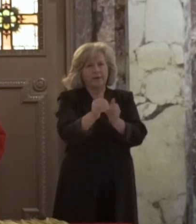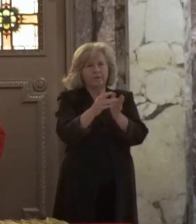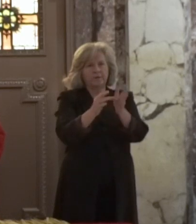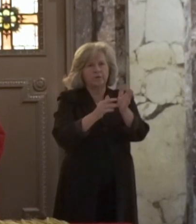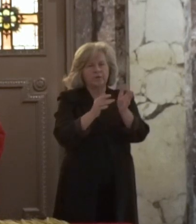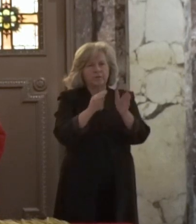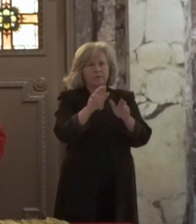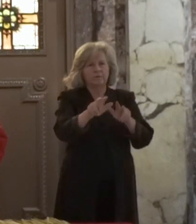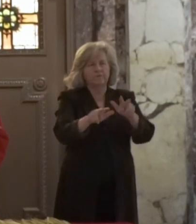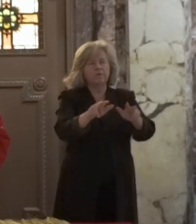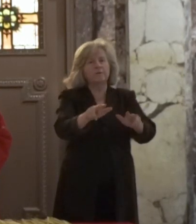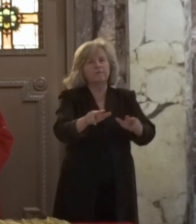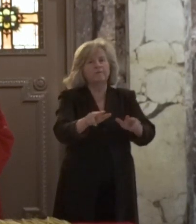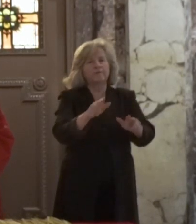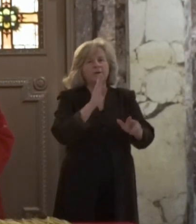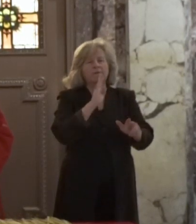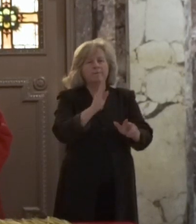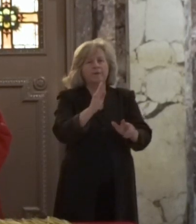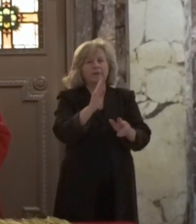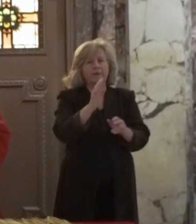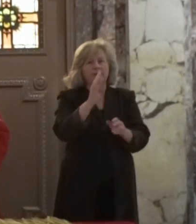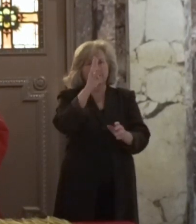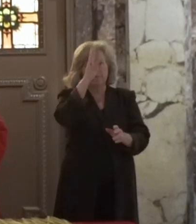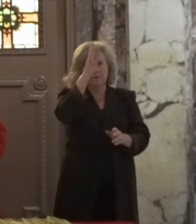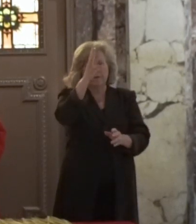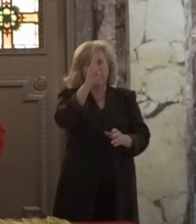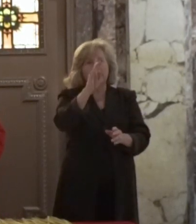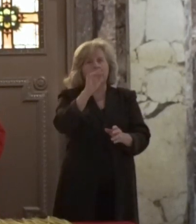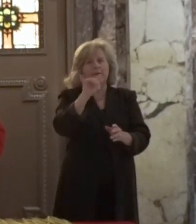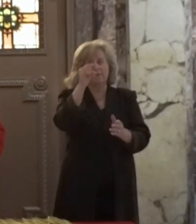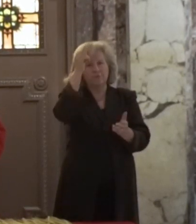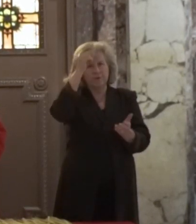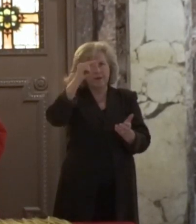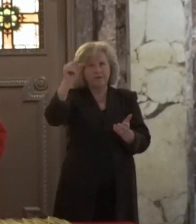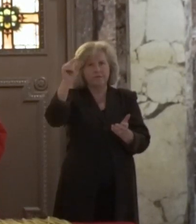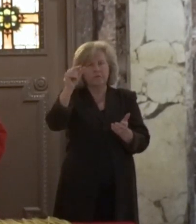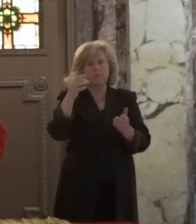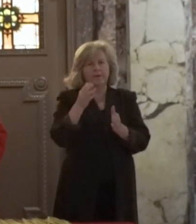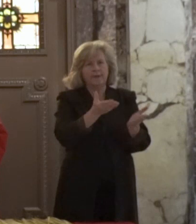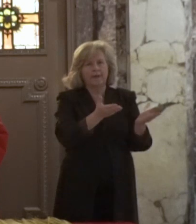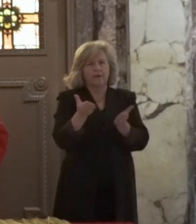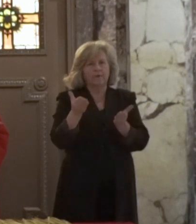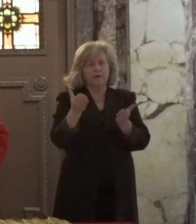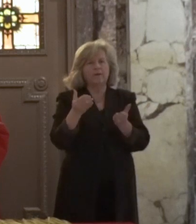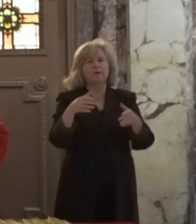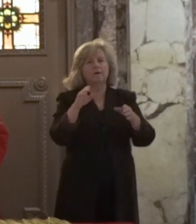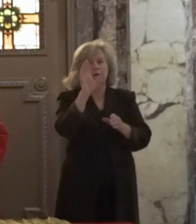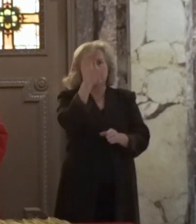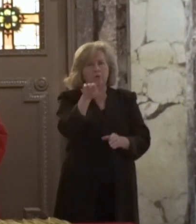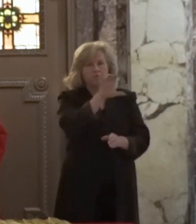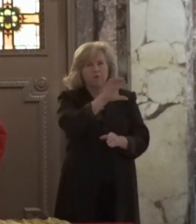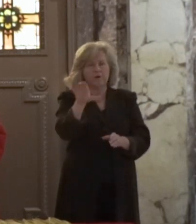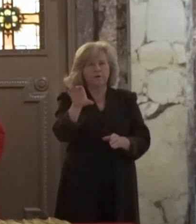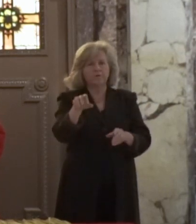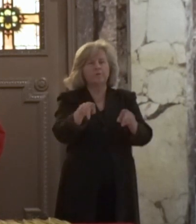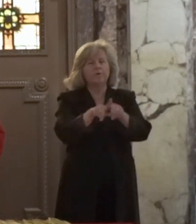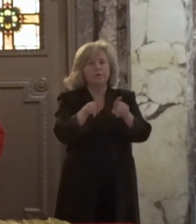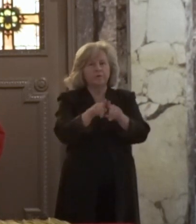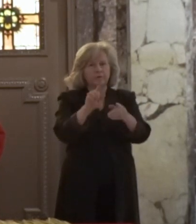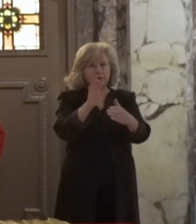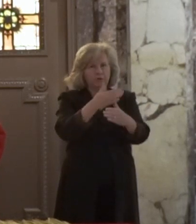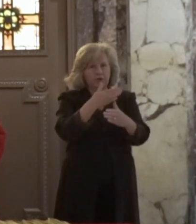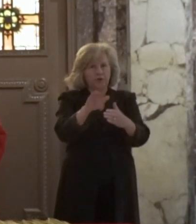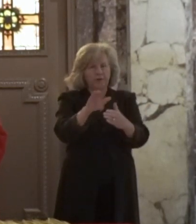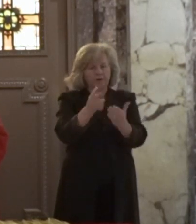footsteps, so that being made by his grace partakers of the cross, we may also have a share in